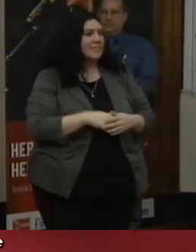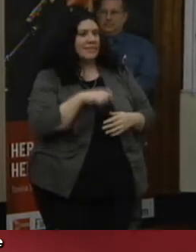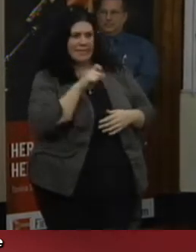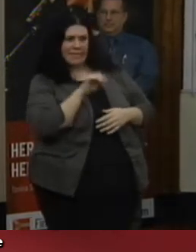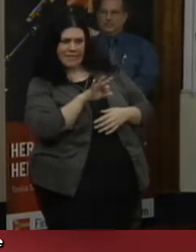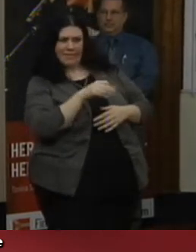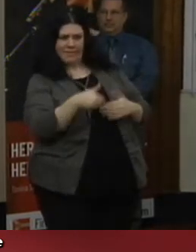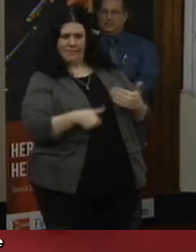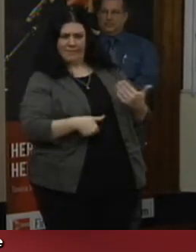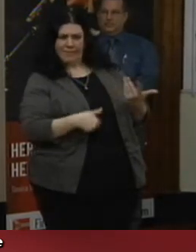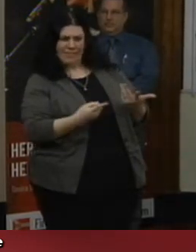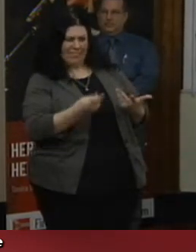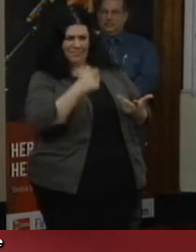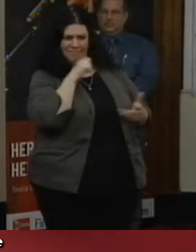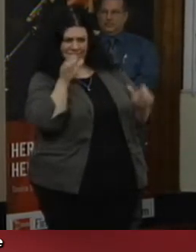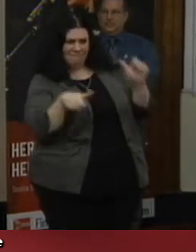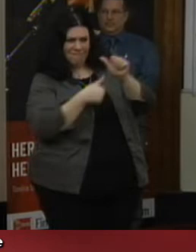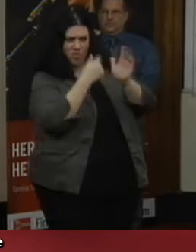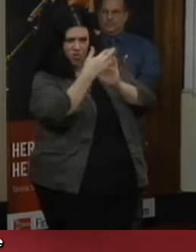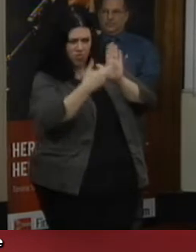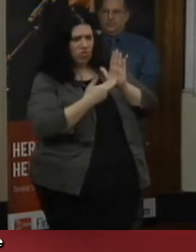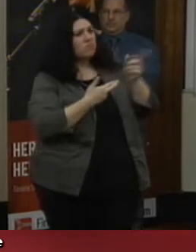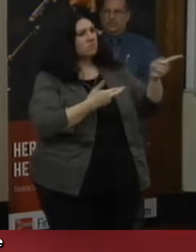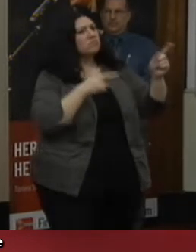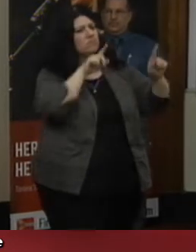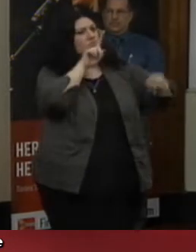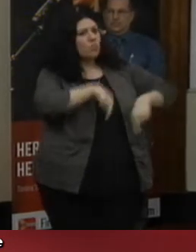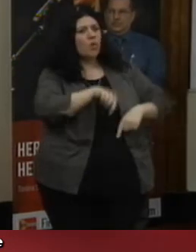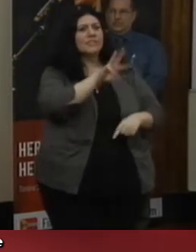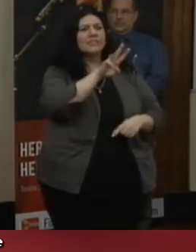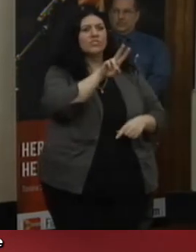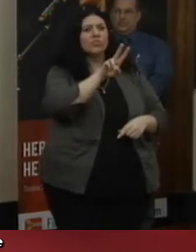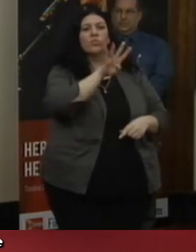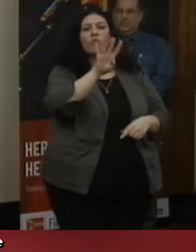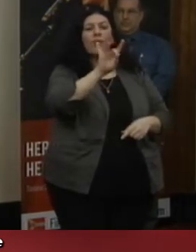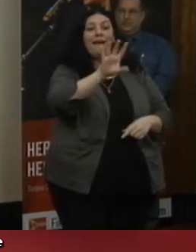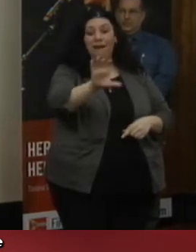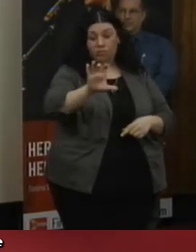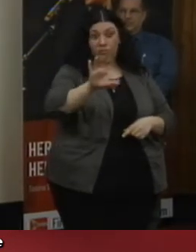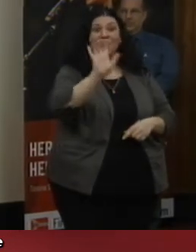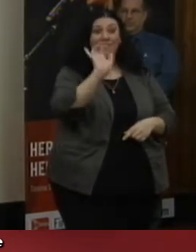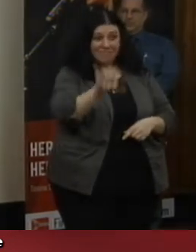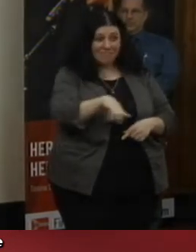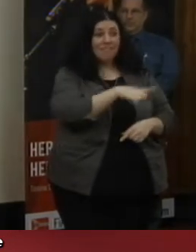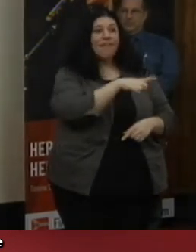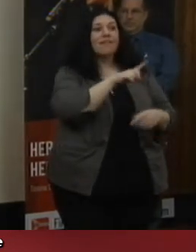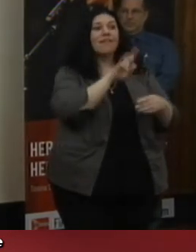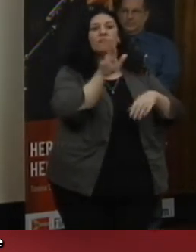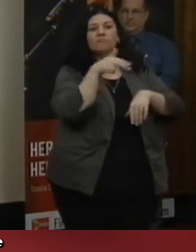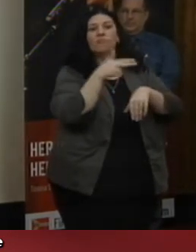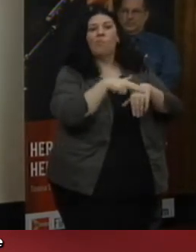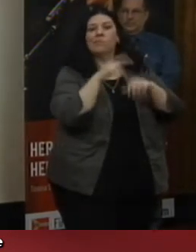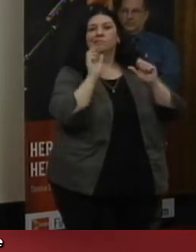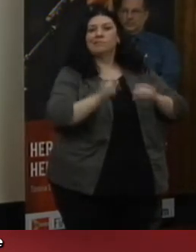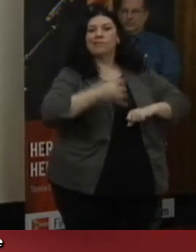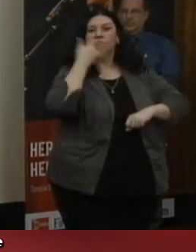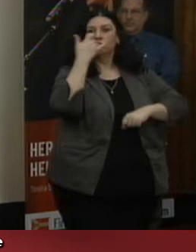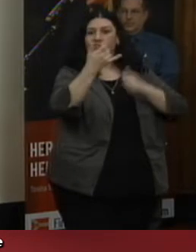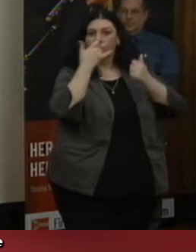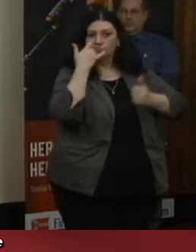think someone isn't following the rules, of course you can report that through 622-4800, which is our normal Citizen Service Bureau